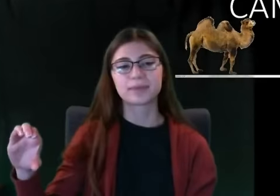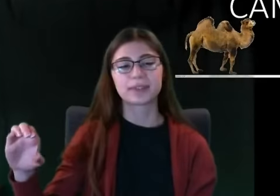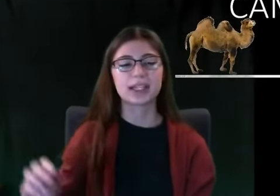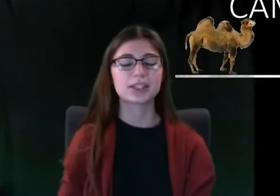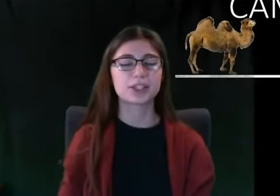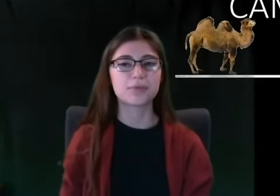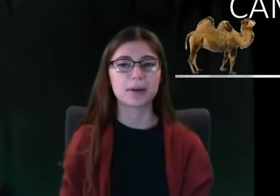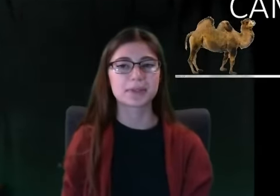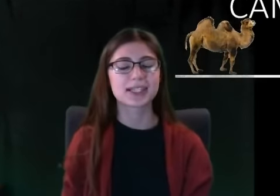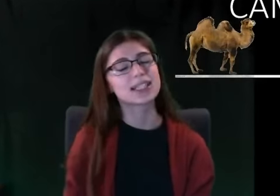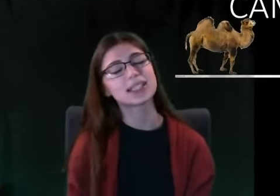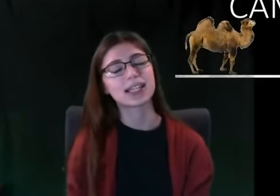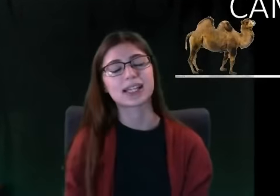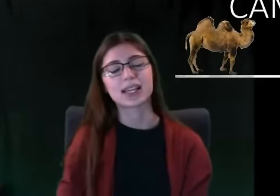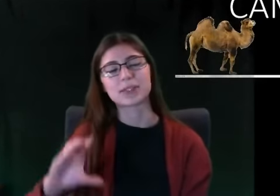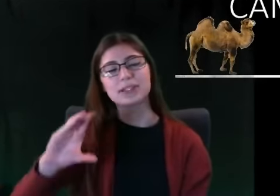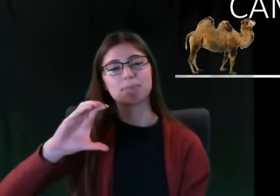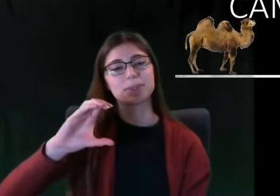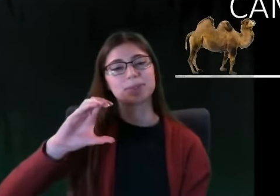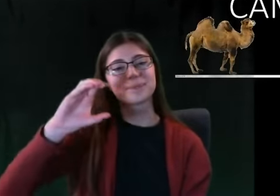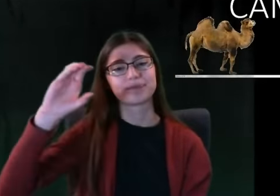in 2 bumps, like a camel's hump.